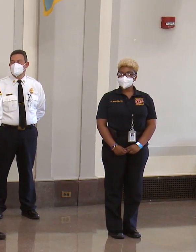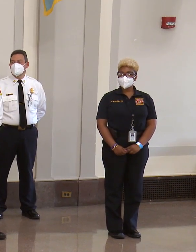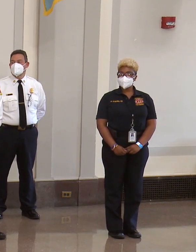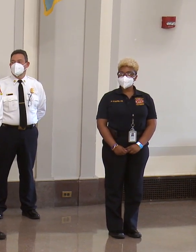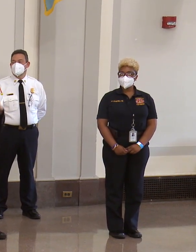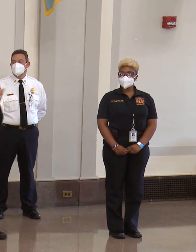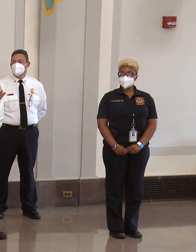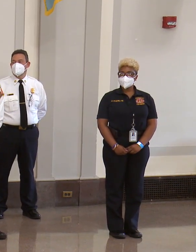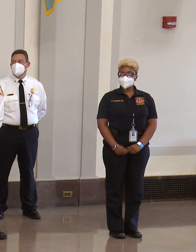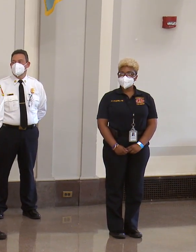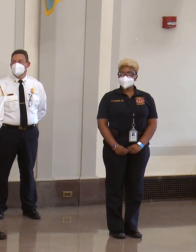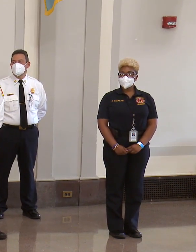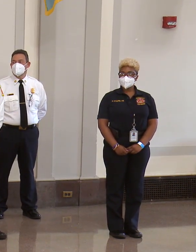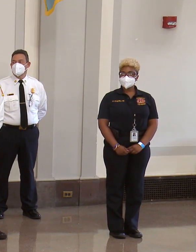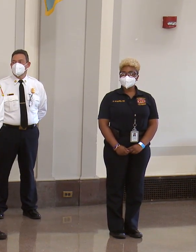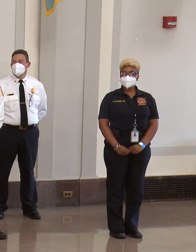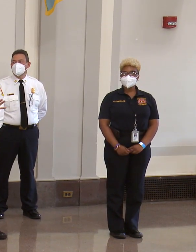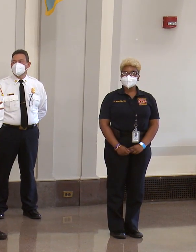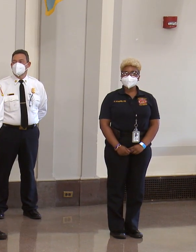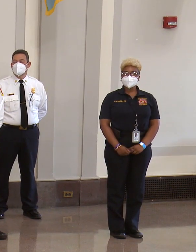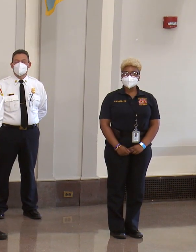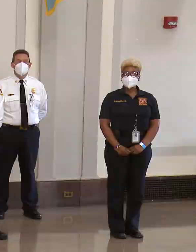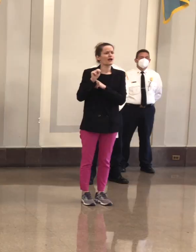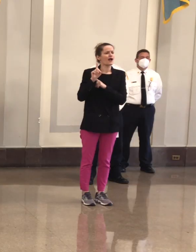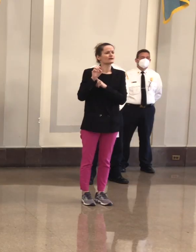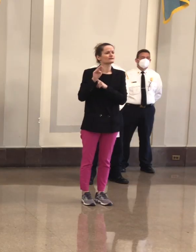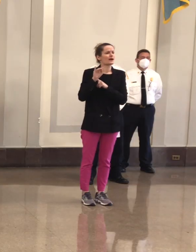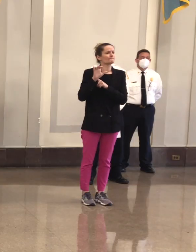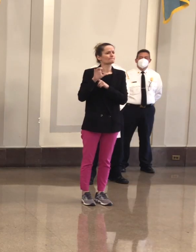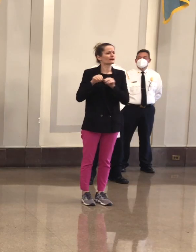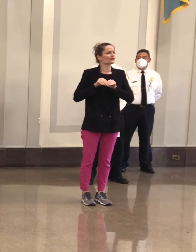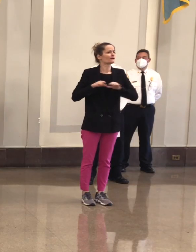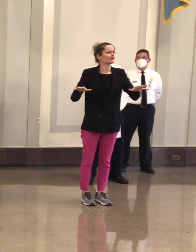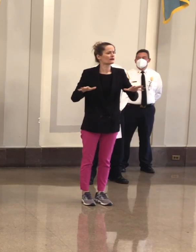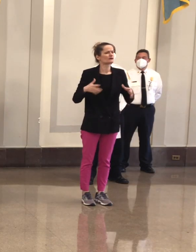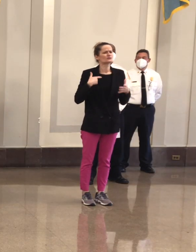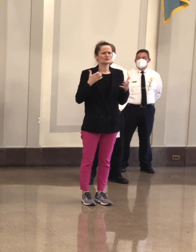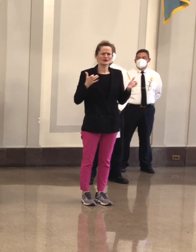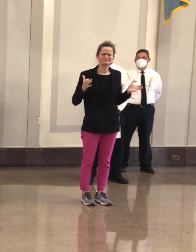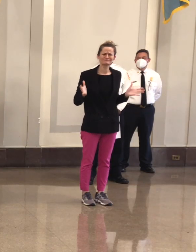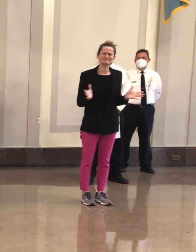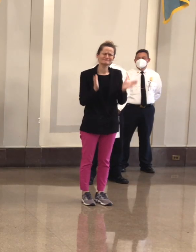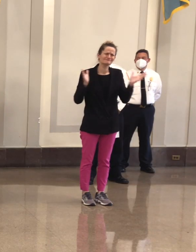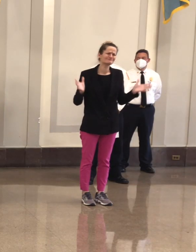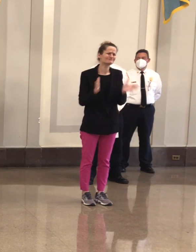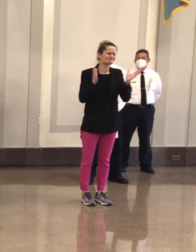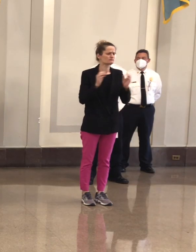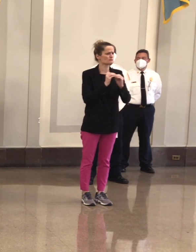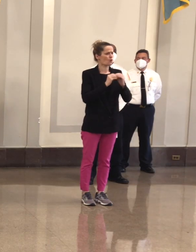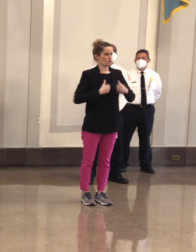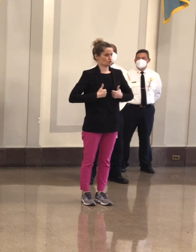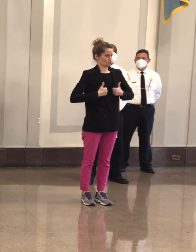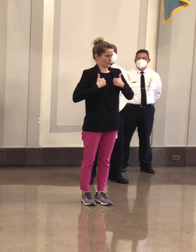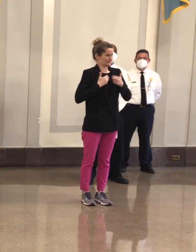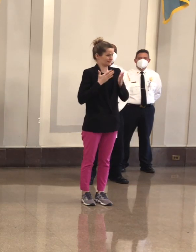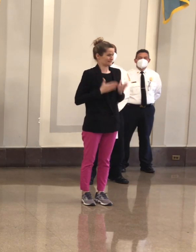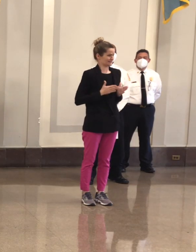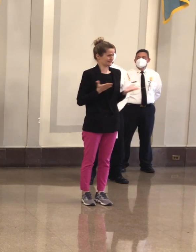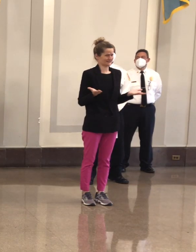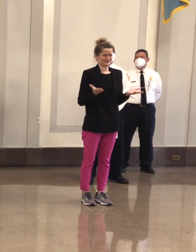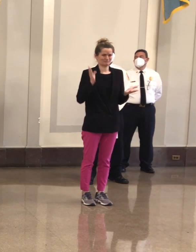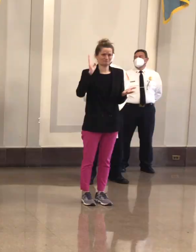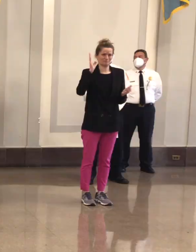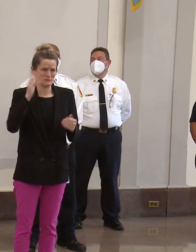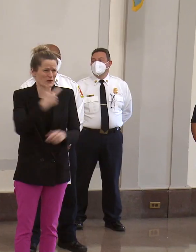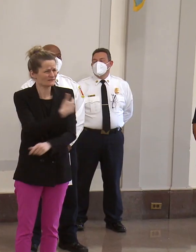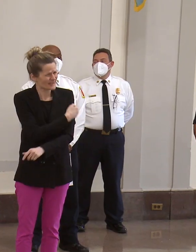this pandemic and push more residents to get vaccinated, I am excited today to announce that the Baltimore City